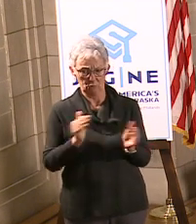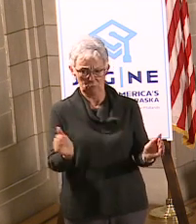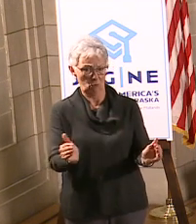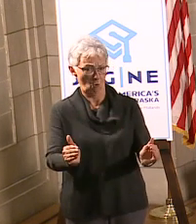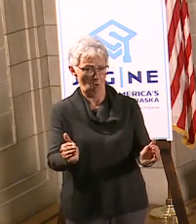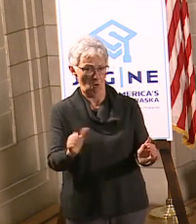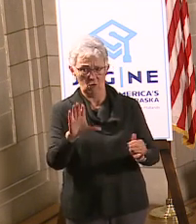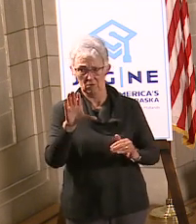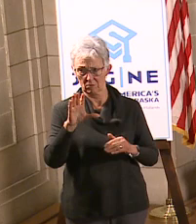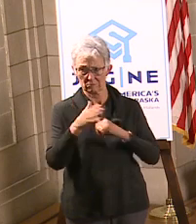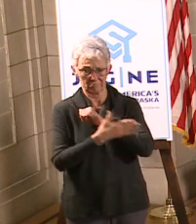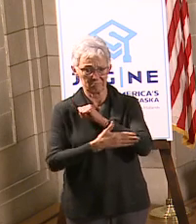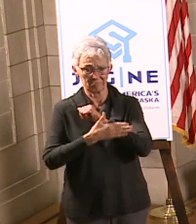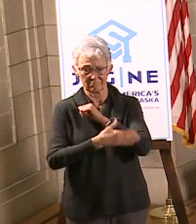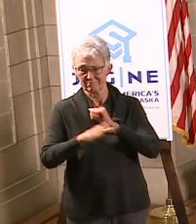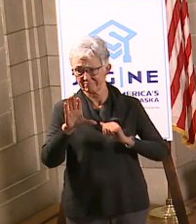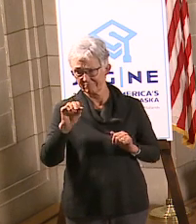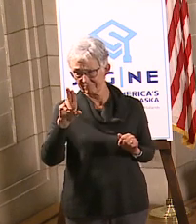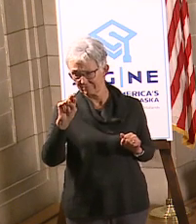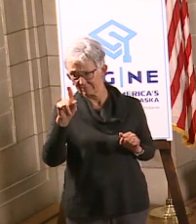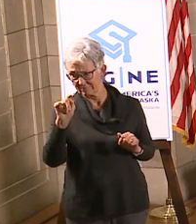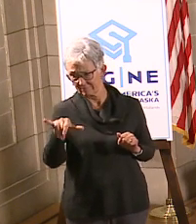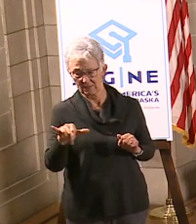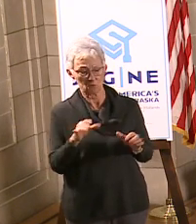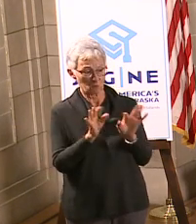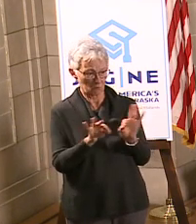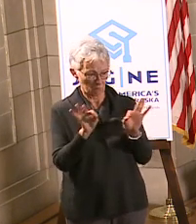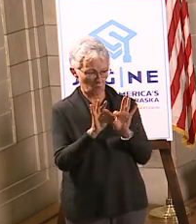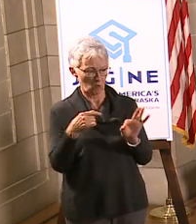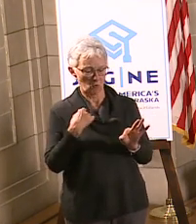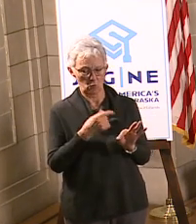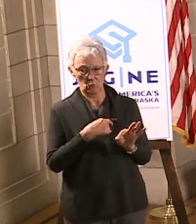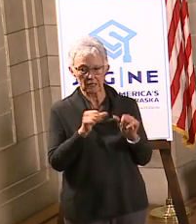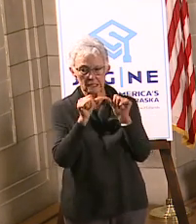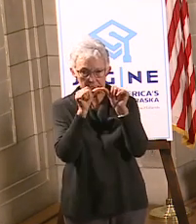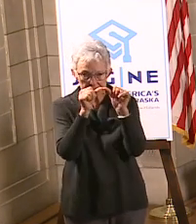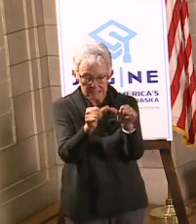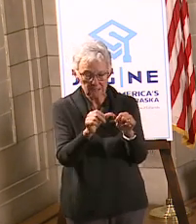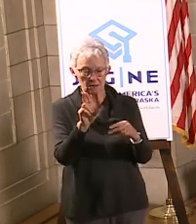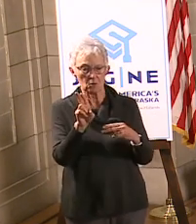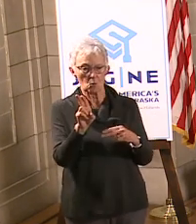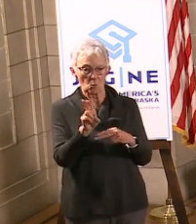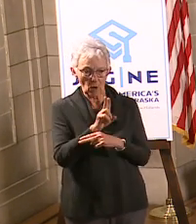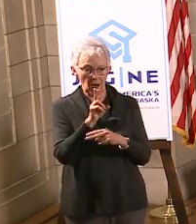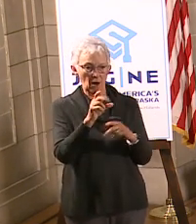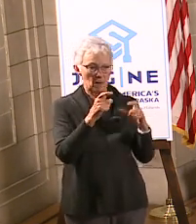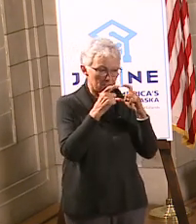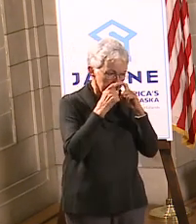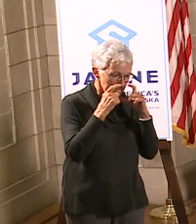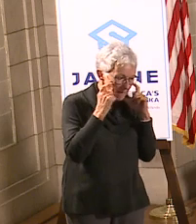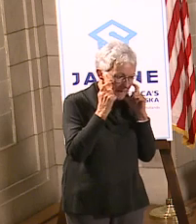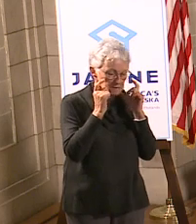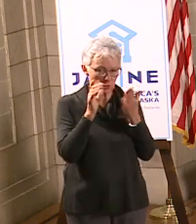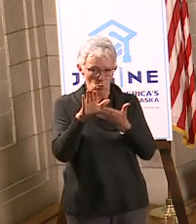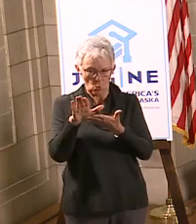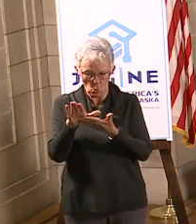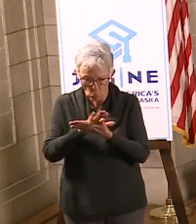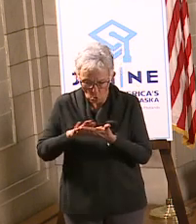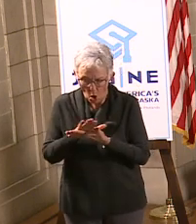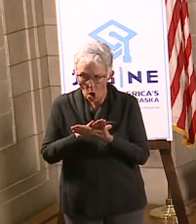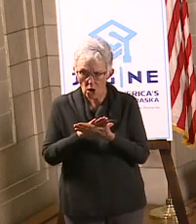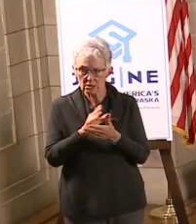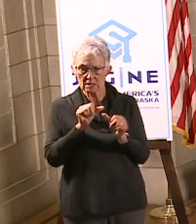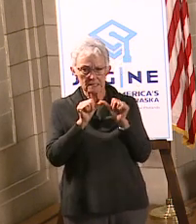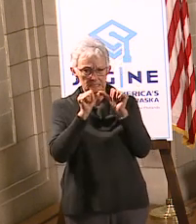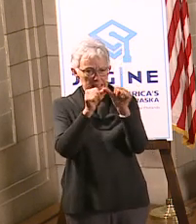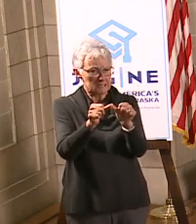important that we continue to be vigilant, that we wear a mask, we watch our hands, we watch our distance, not